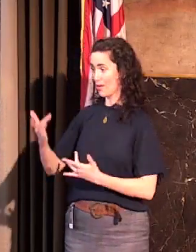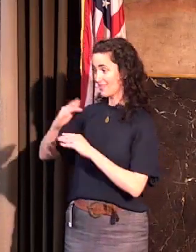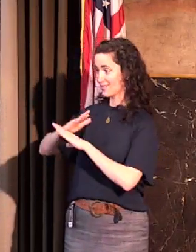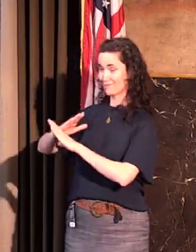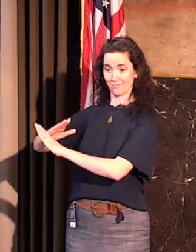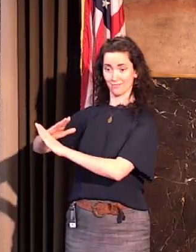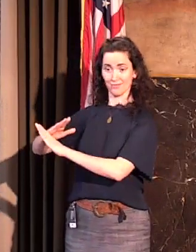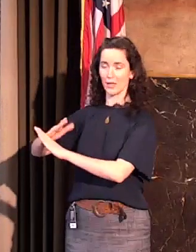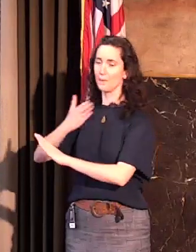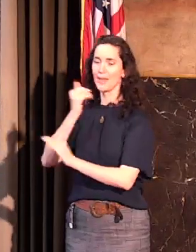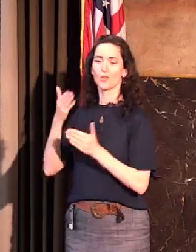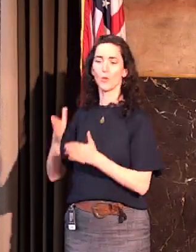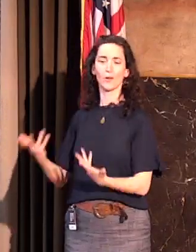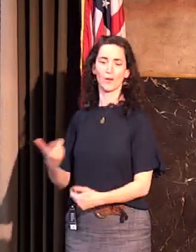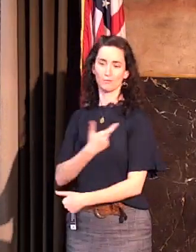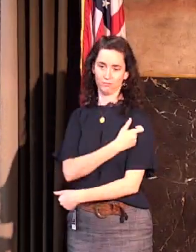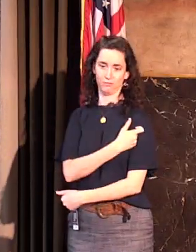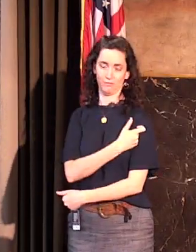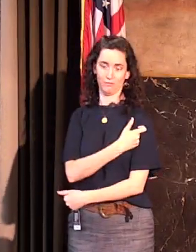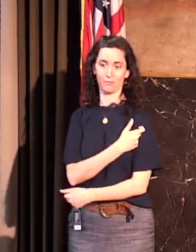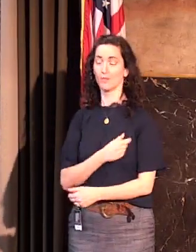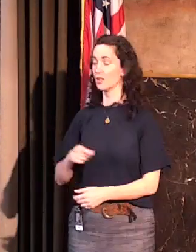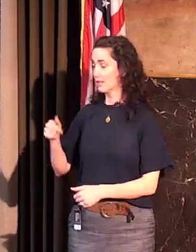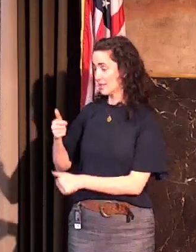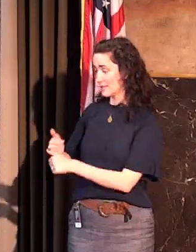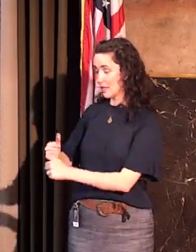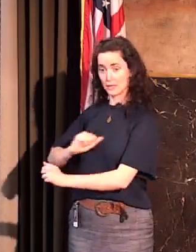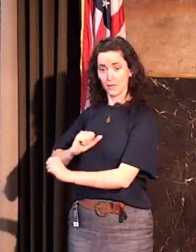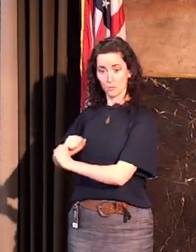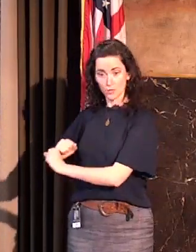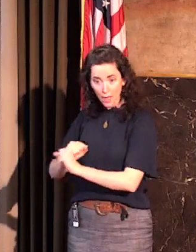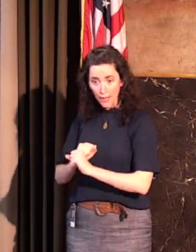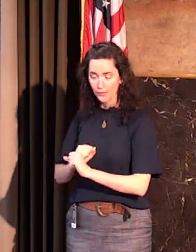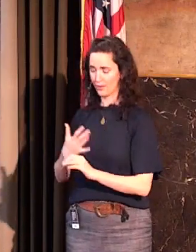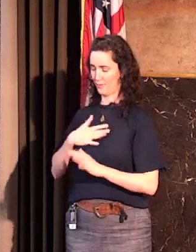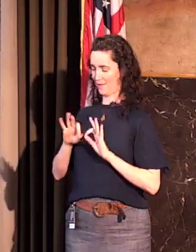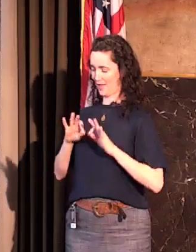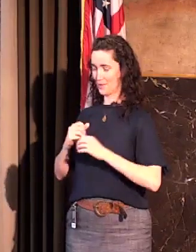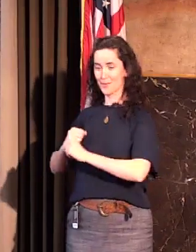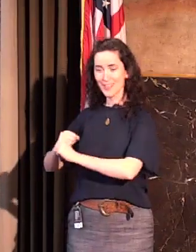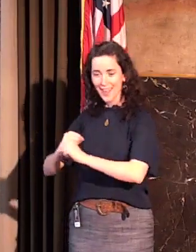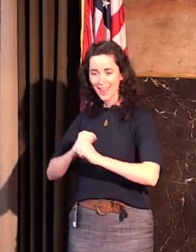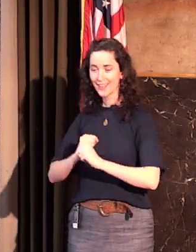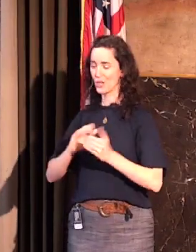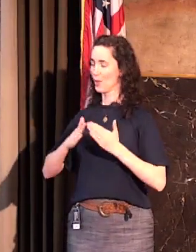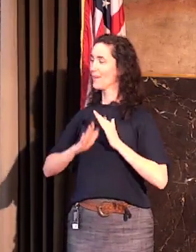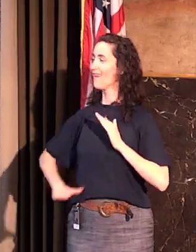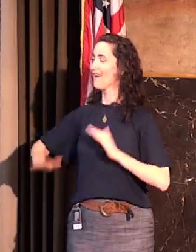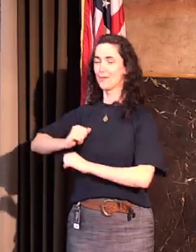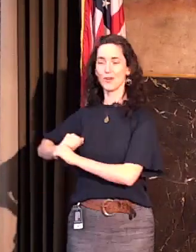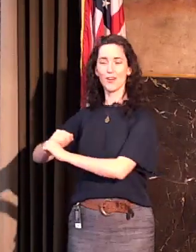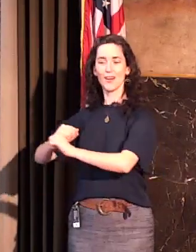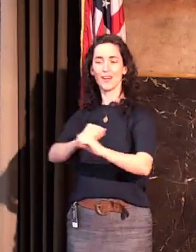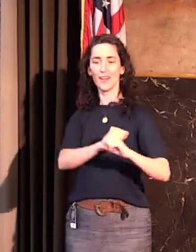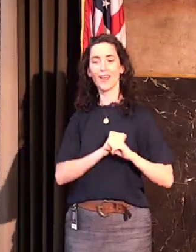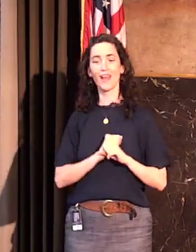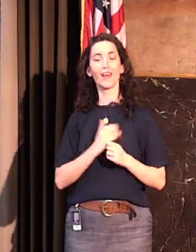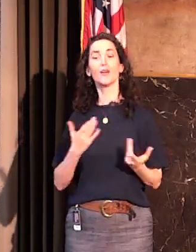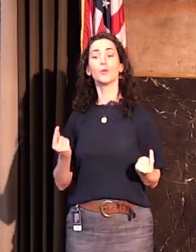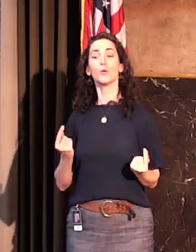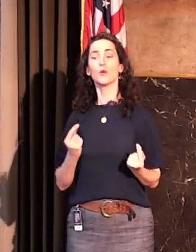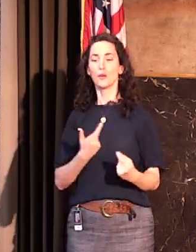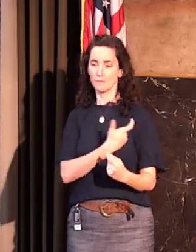themselves and, quite frankly, their families and their communities from COVID, and that is to get vaccinated